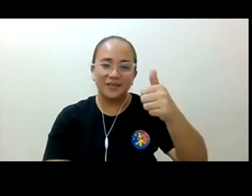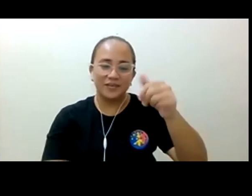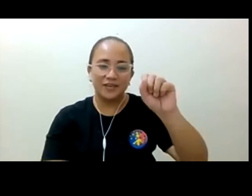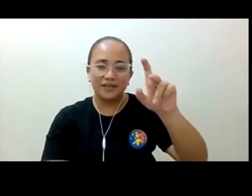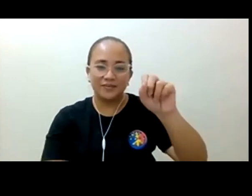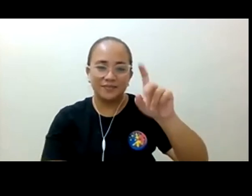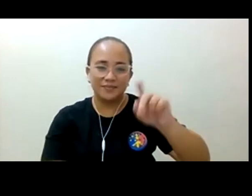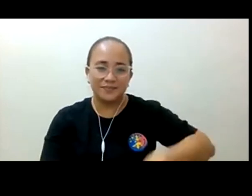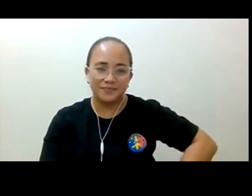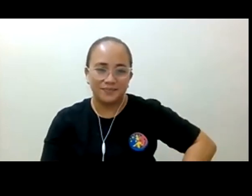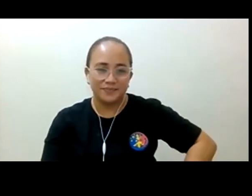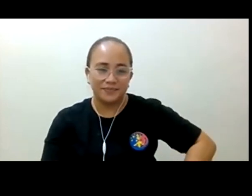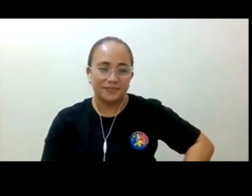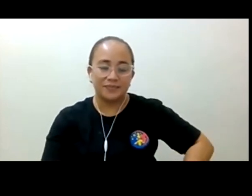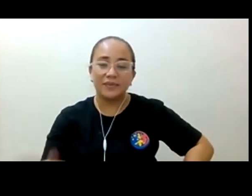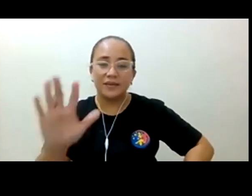sir.